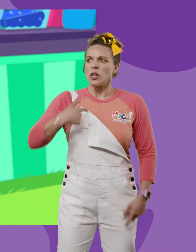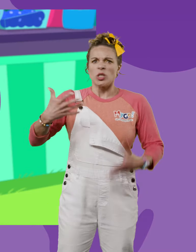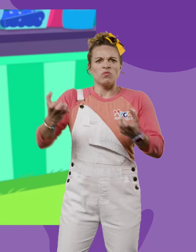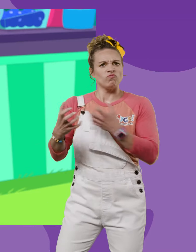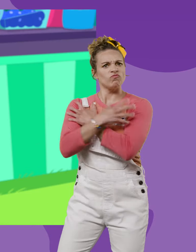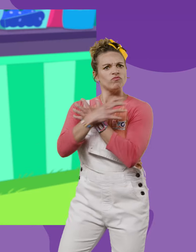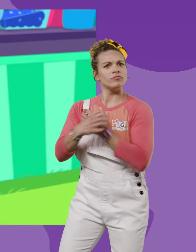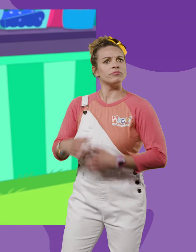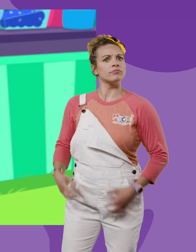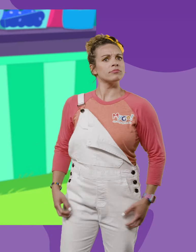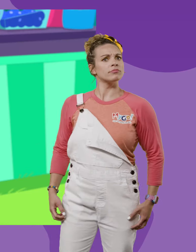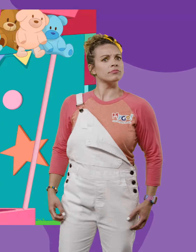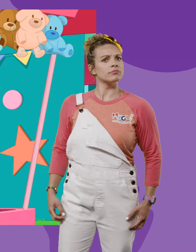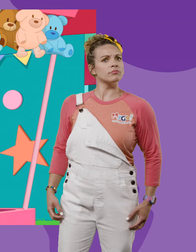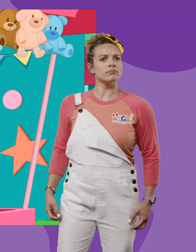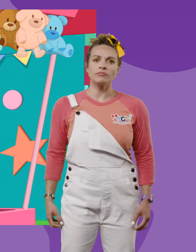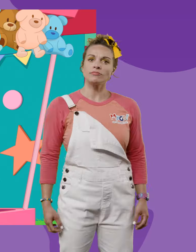I want a teddy!